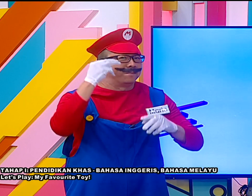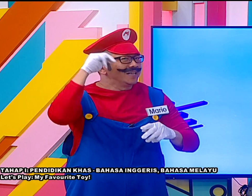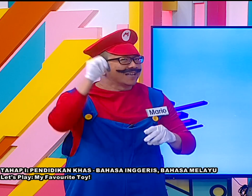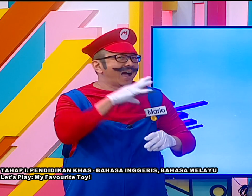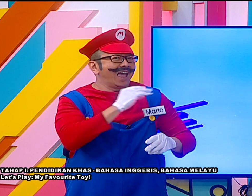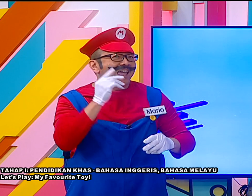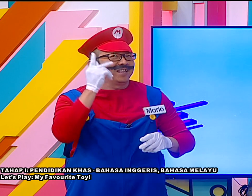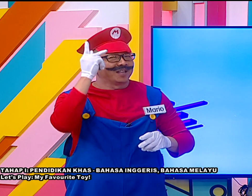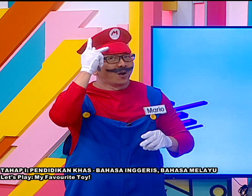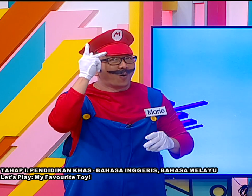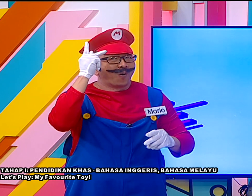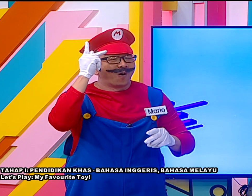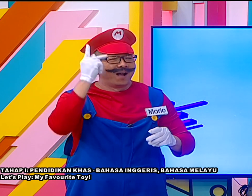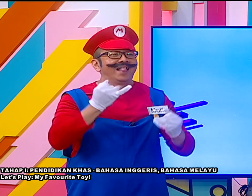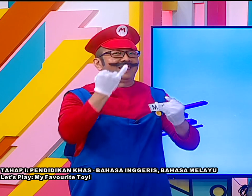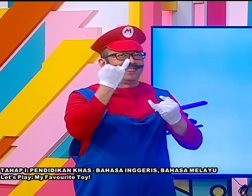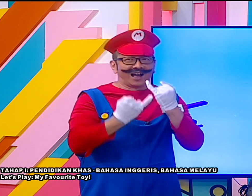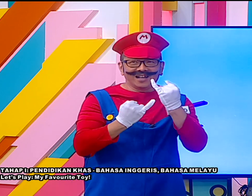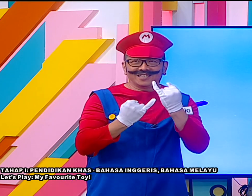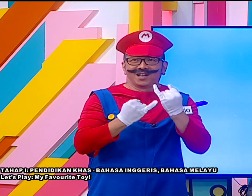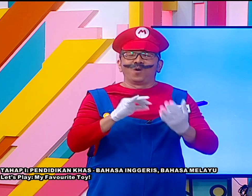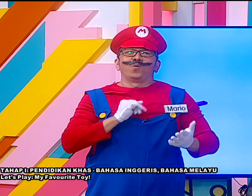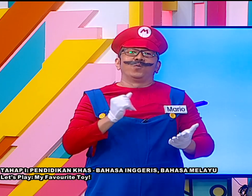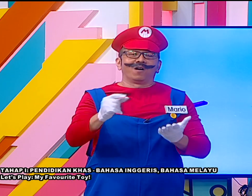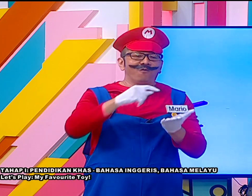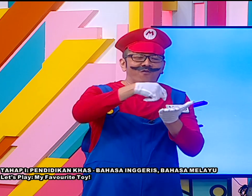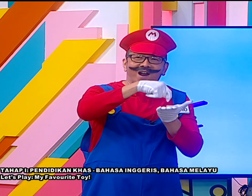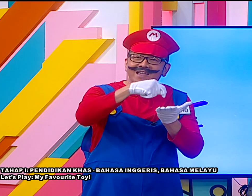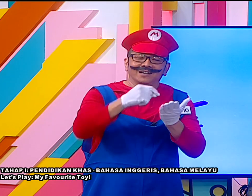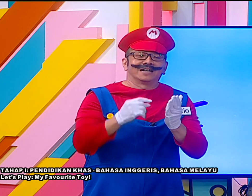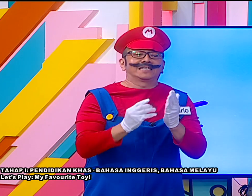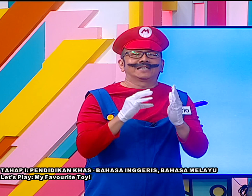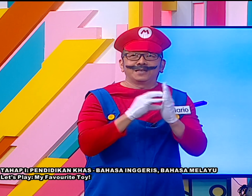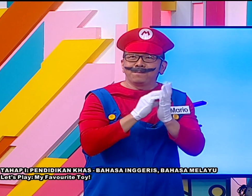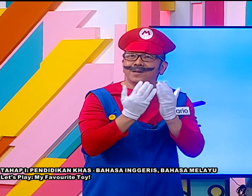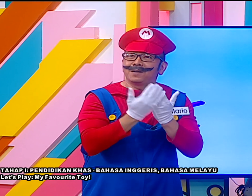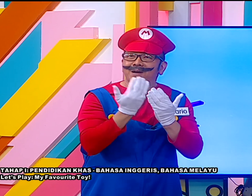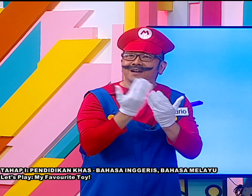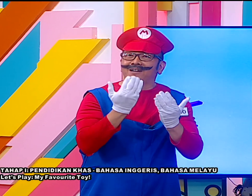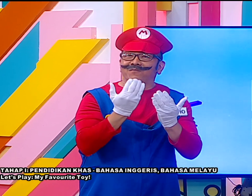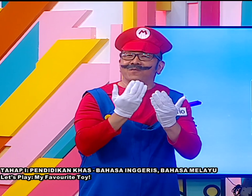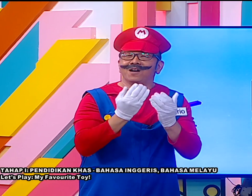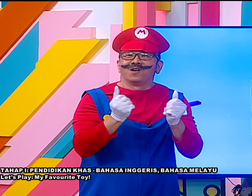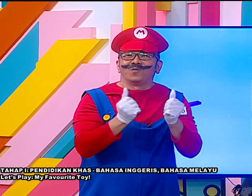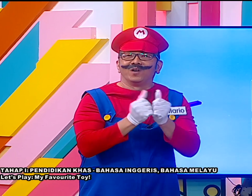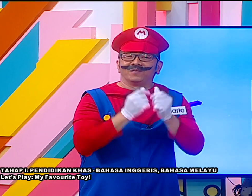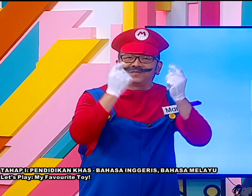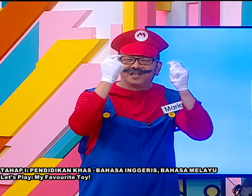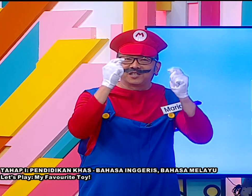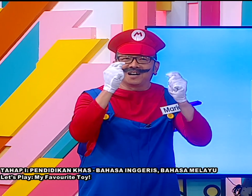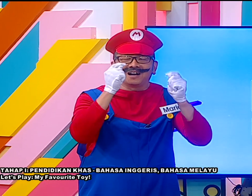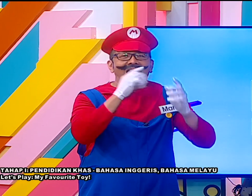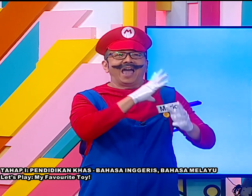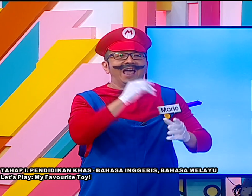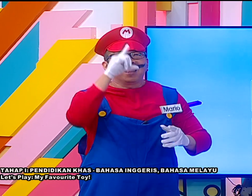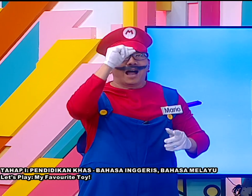teacher Misa and Ko. Last, we will write a simple paragraph with